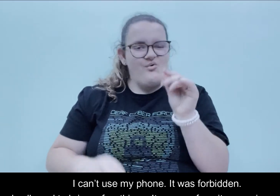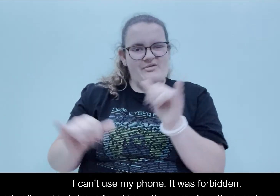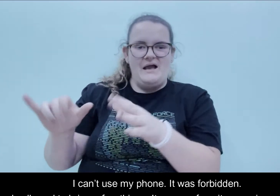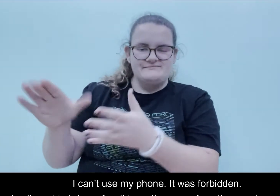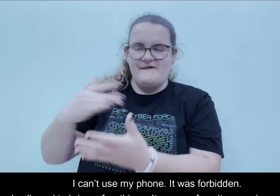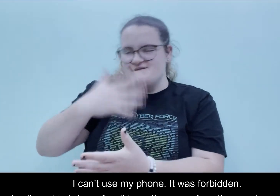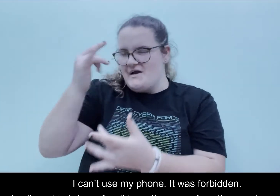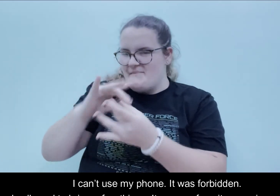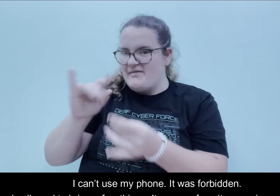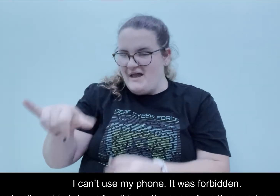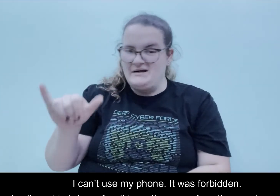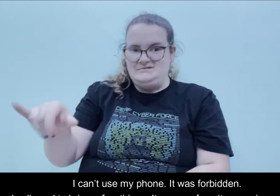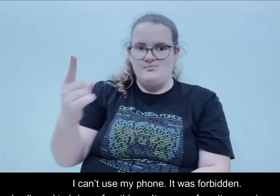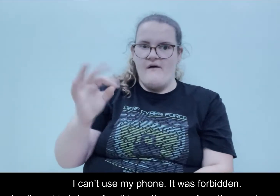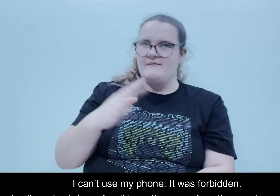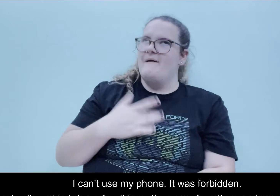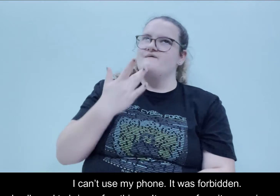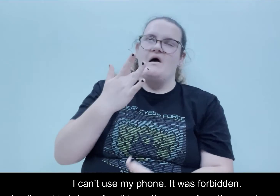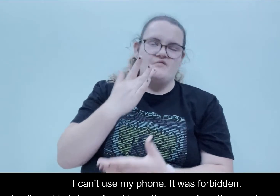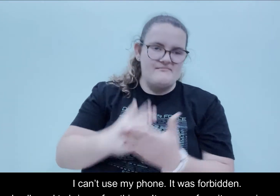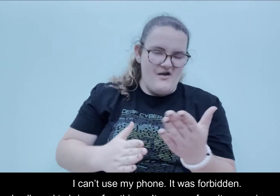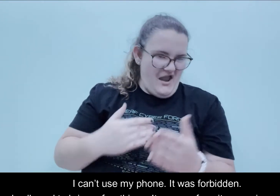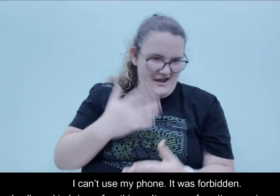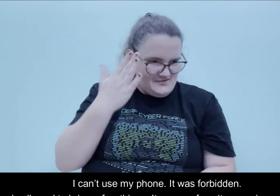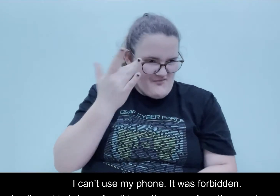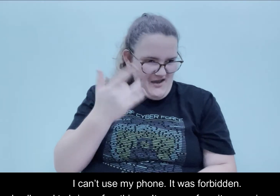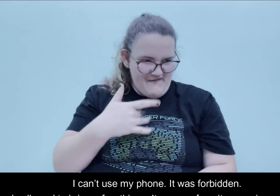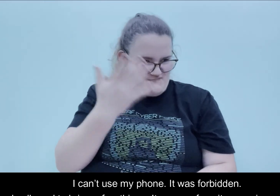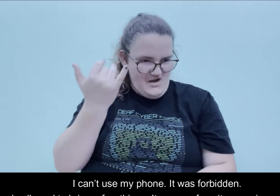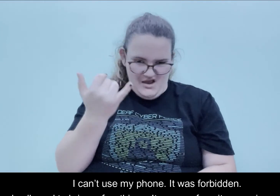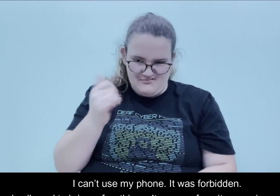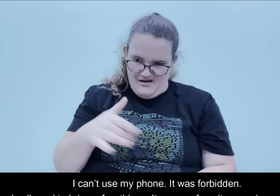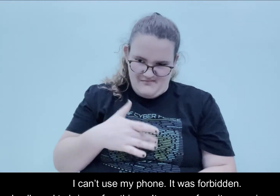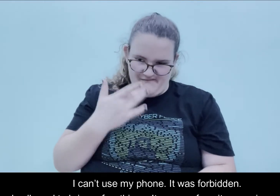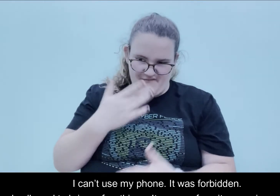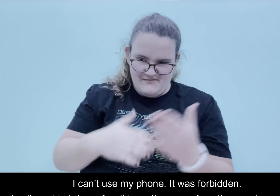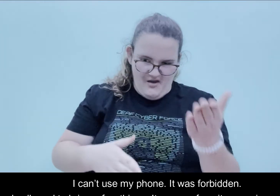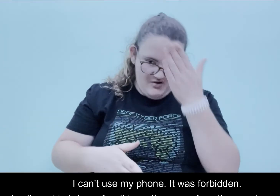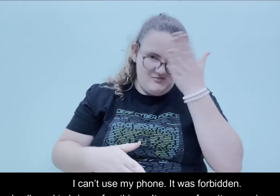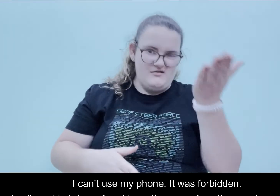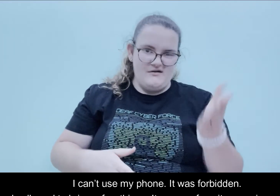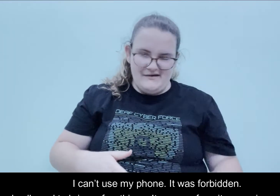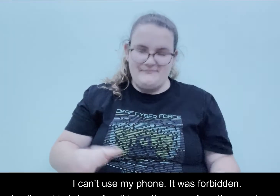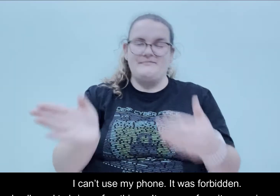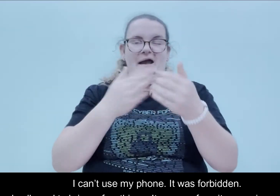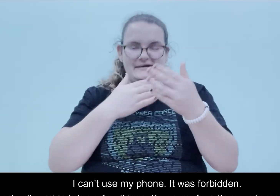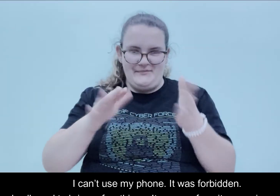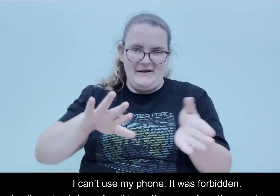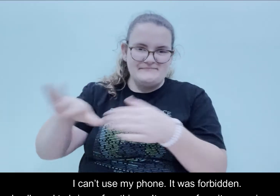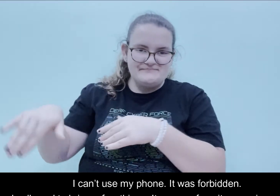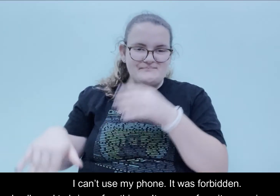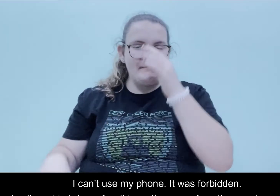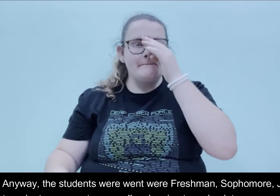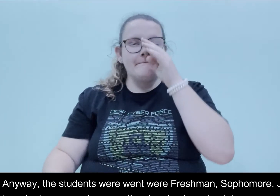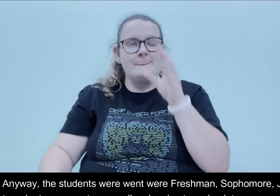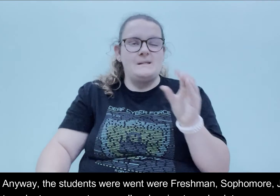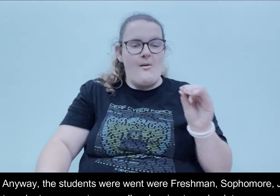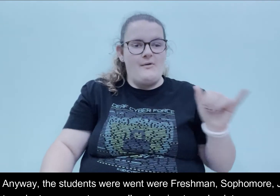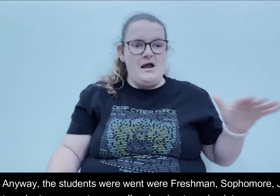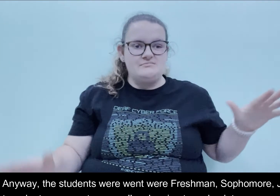like, wow, what an experience. I forgot to mention that because that was one of my favorite parts. And I don't know why I would forget to